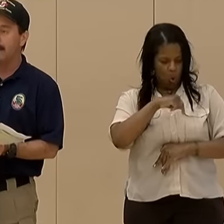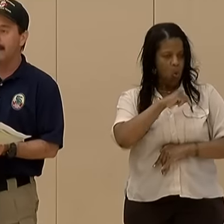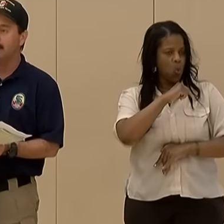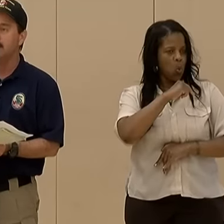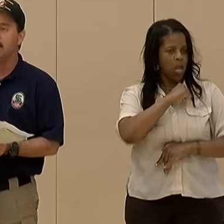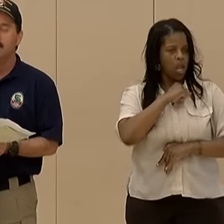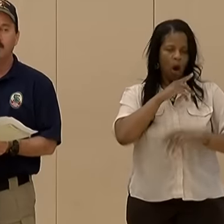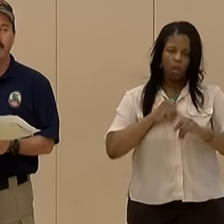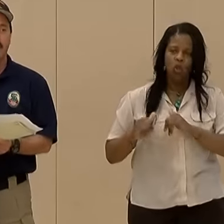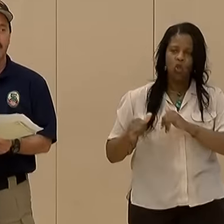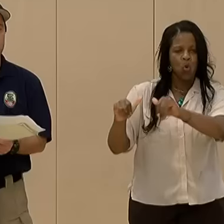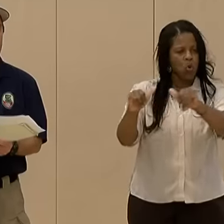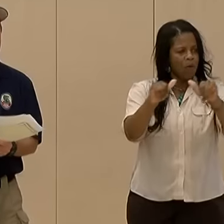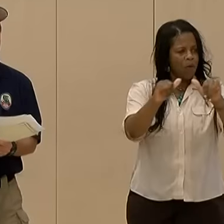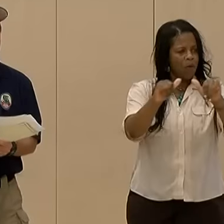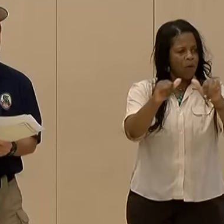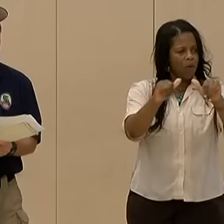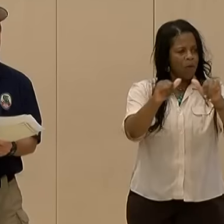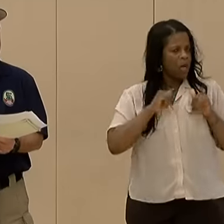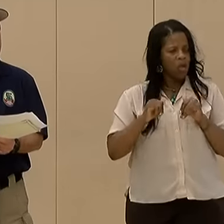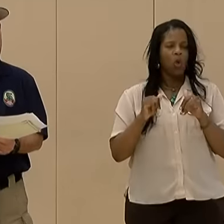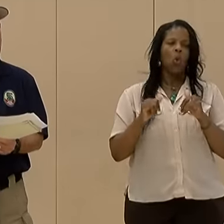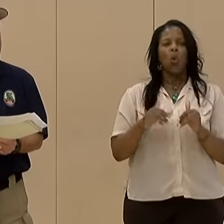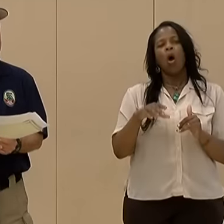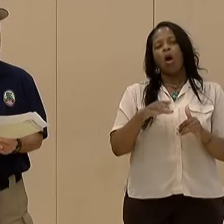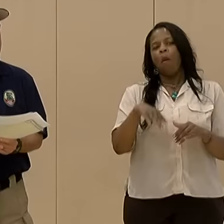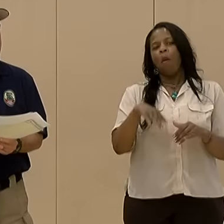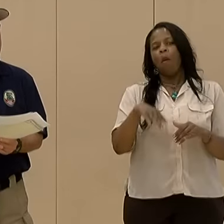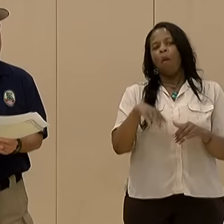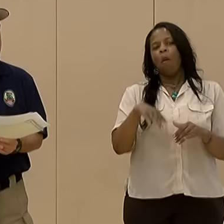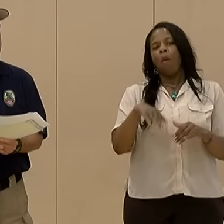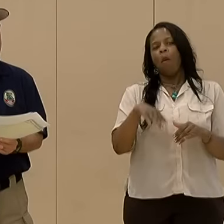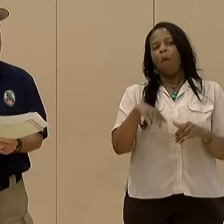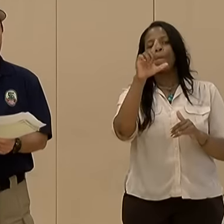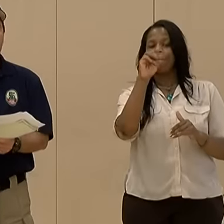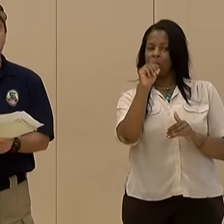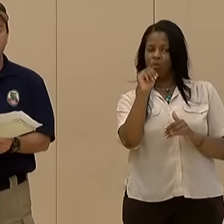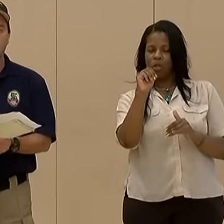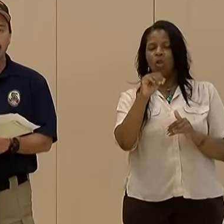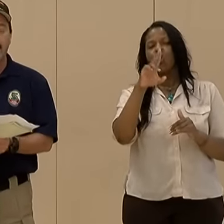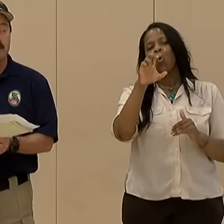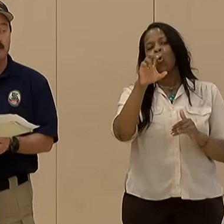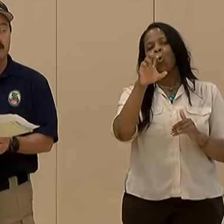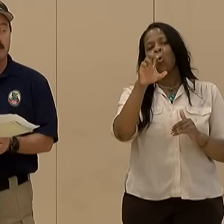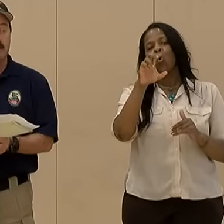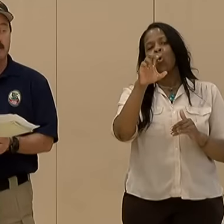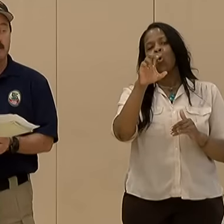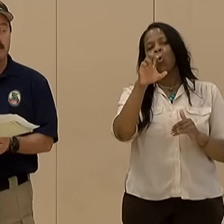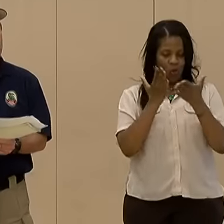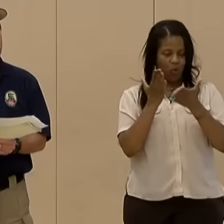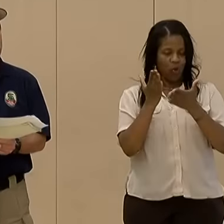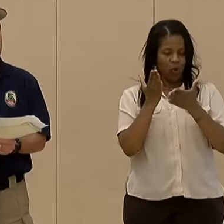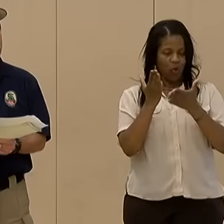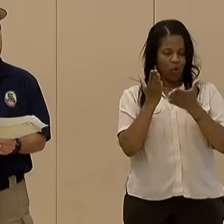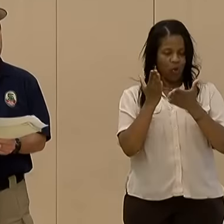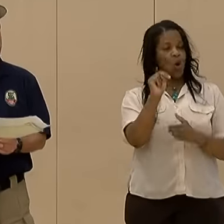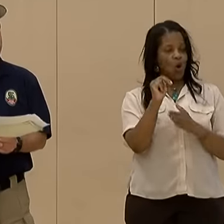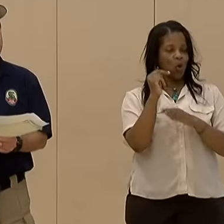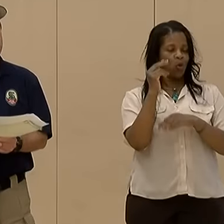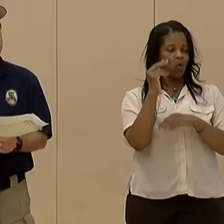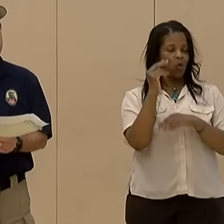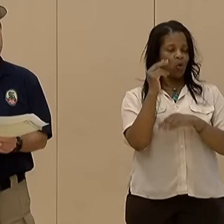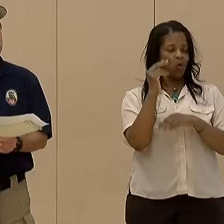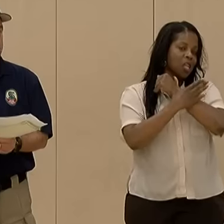unified command with Bureau of Land Management, U.S. Forest Service, Kern County Fire Department, Kern